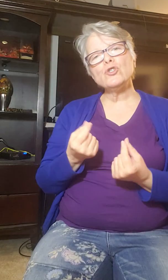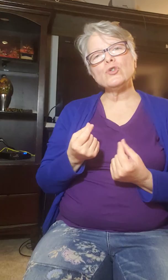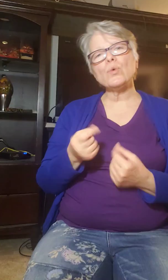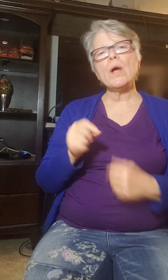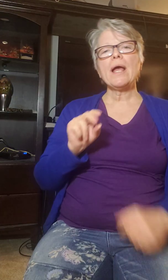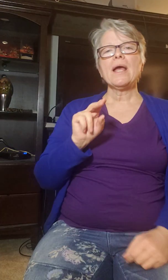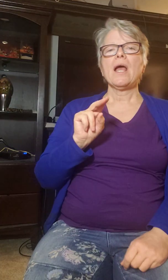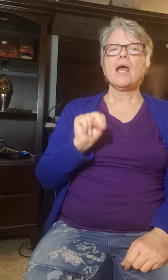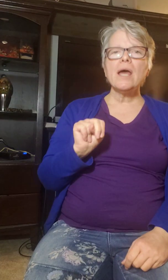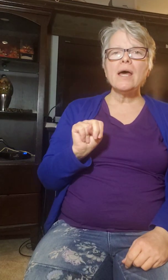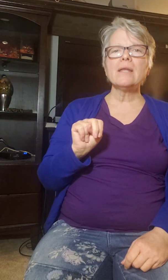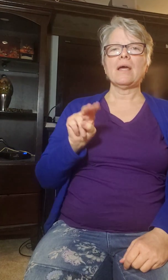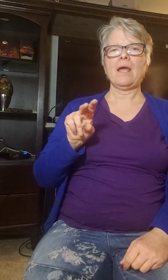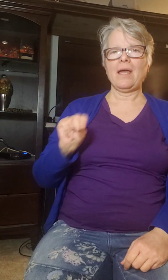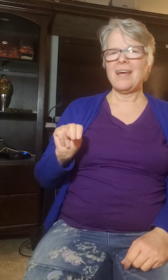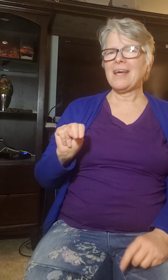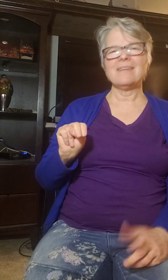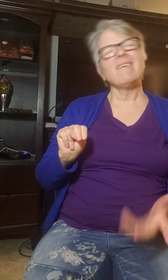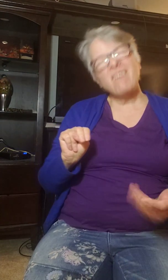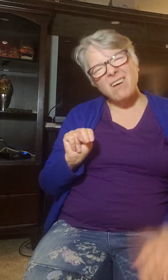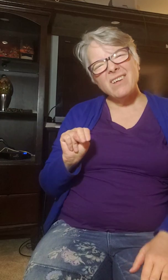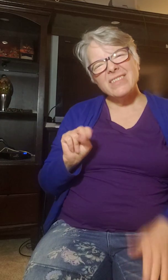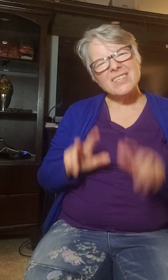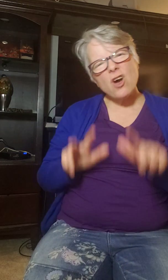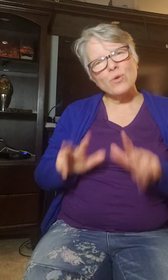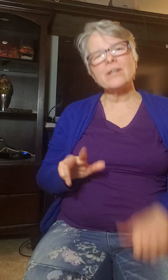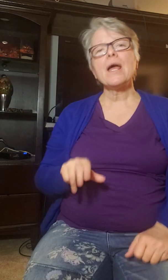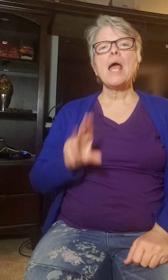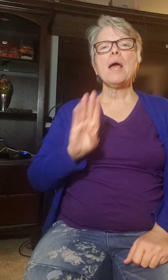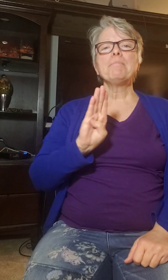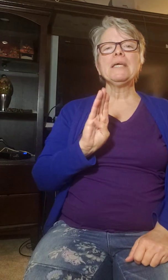do. N-N. That's awkward.